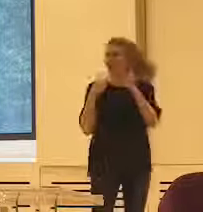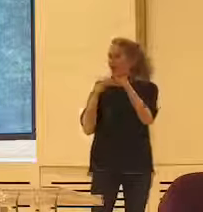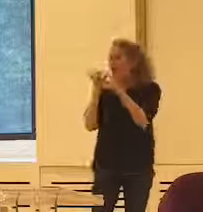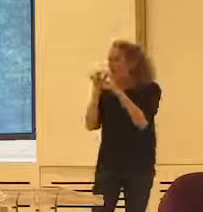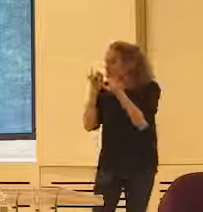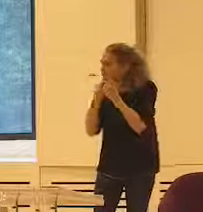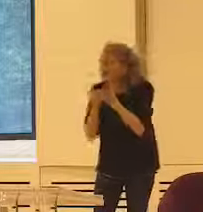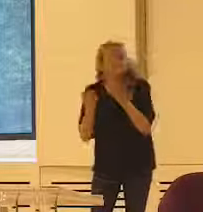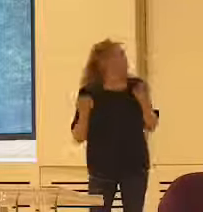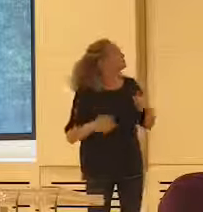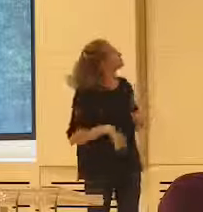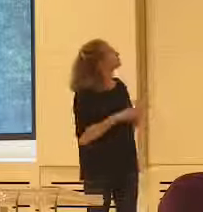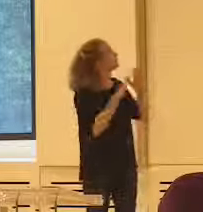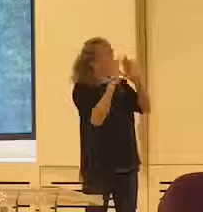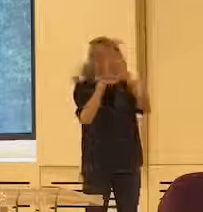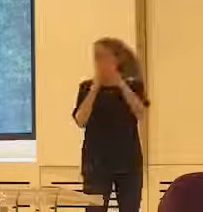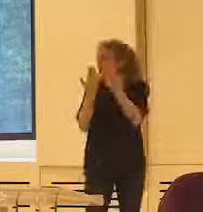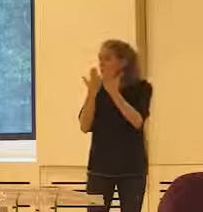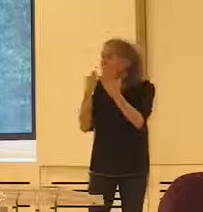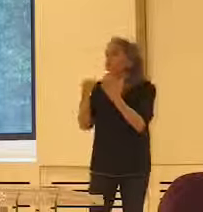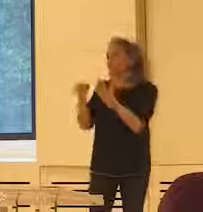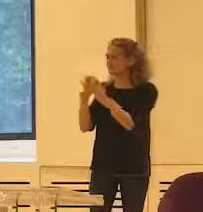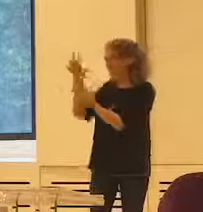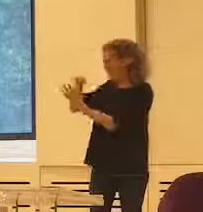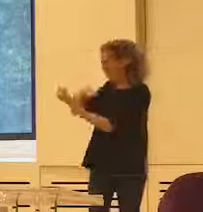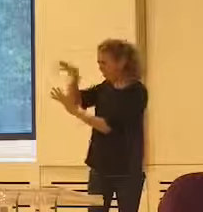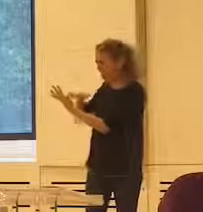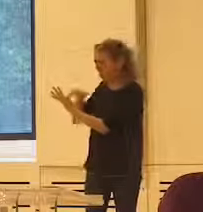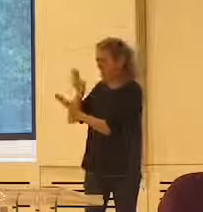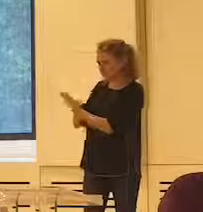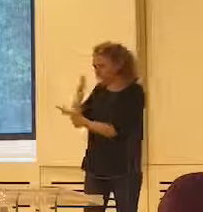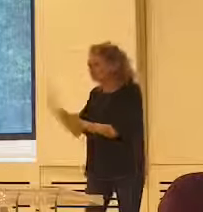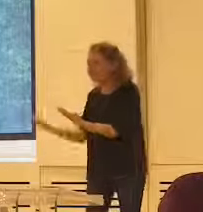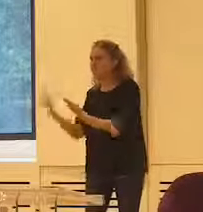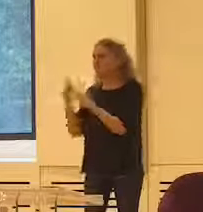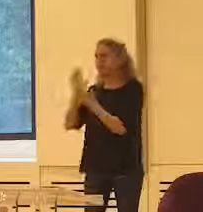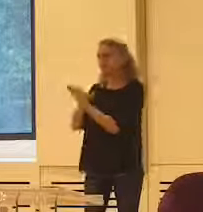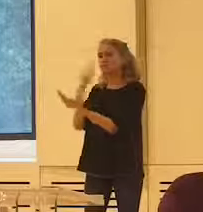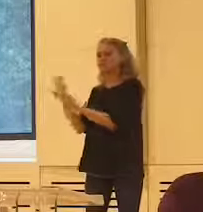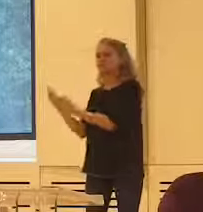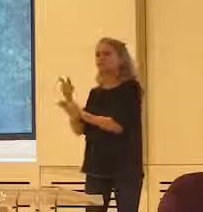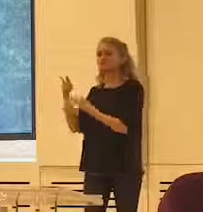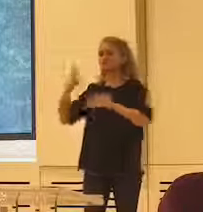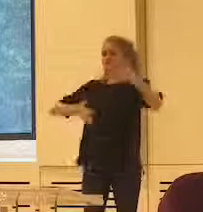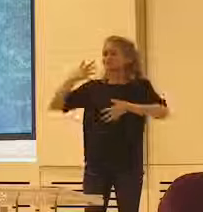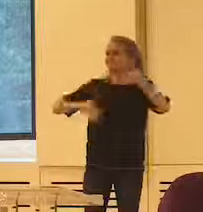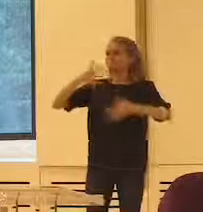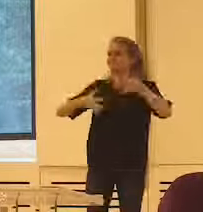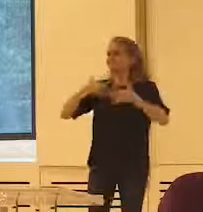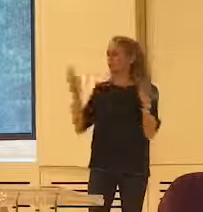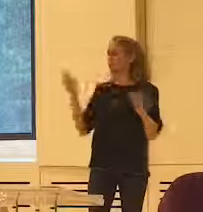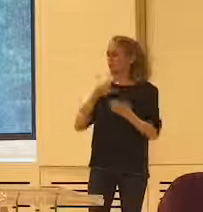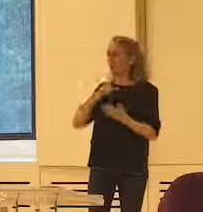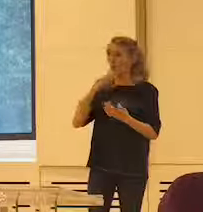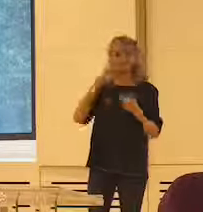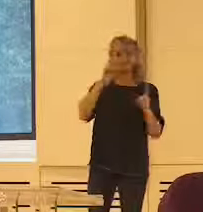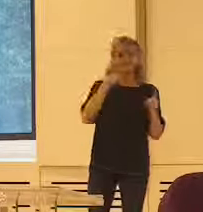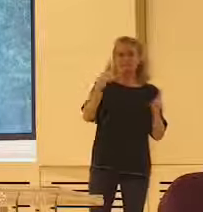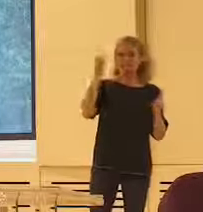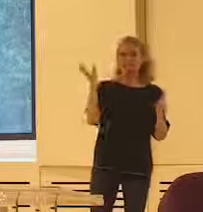our advantage. Using apps, books, there's loads of books, and then they're translated into sign language.